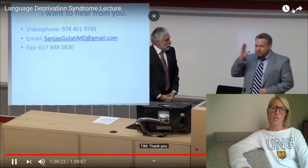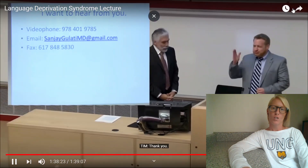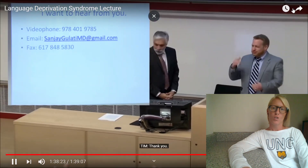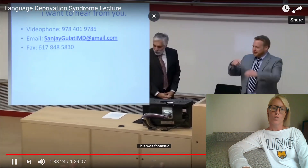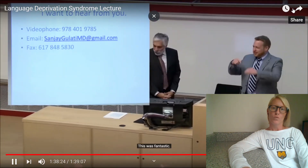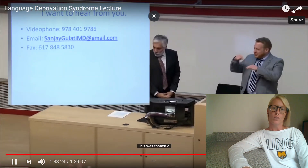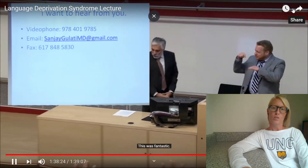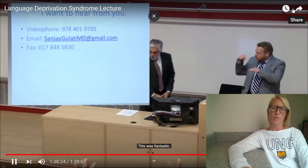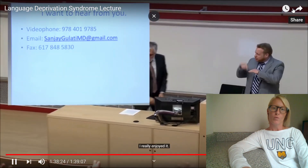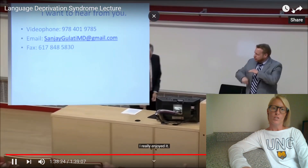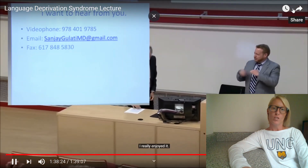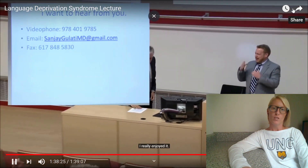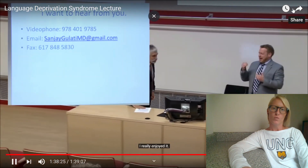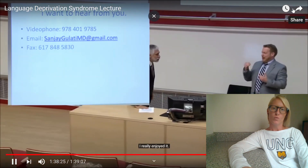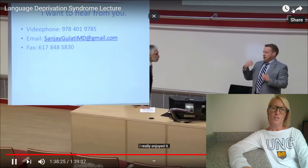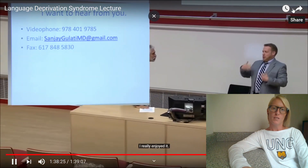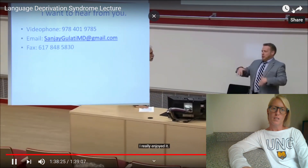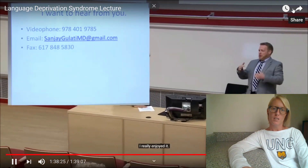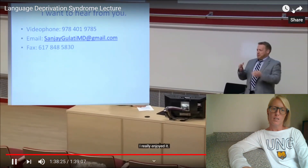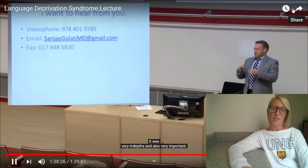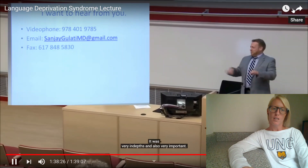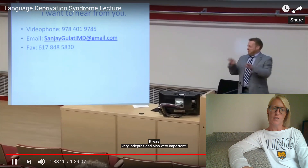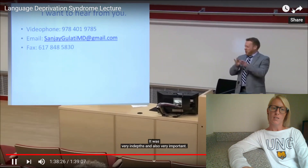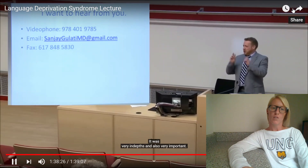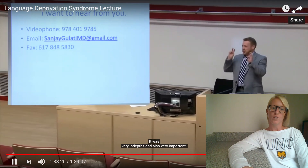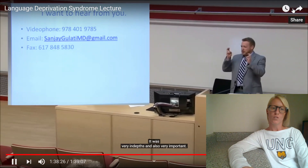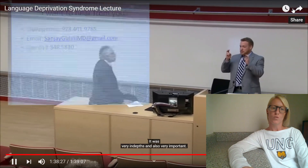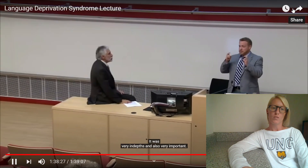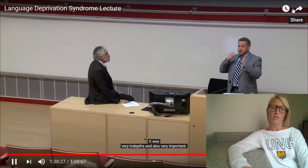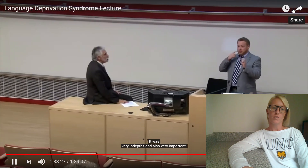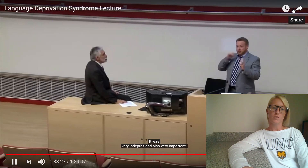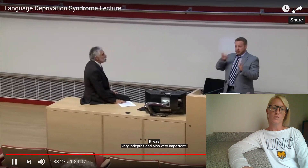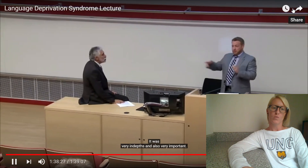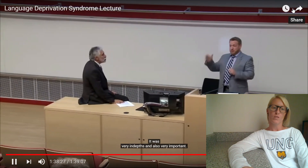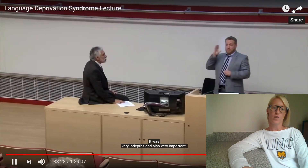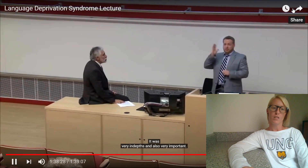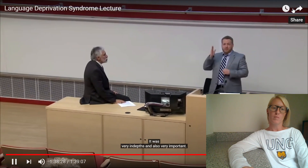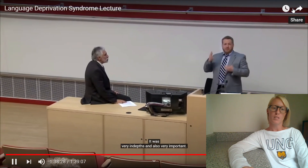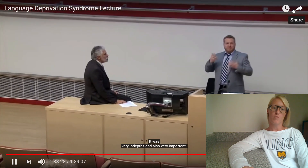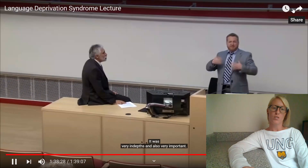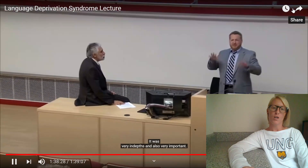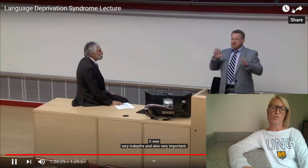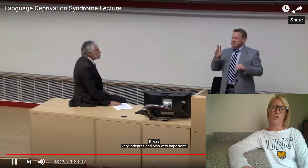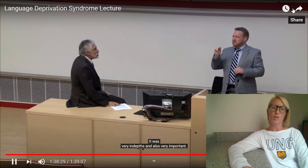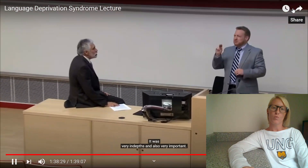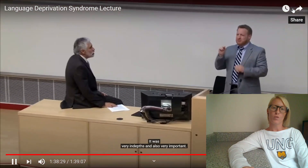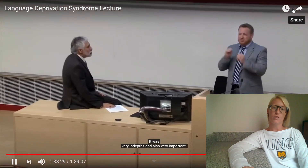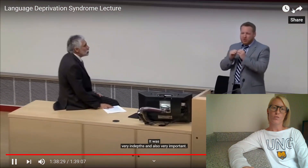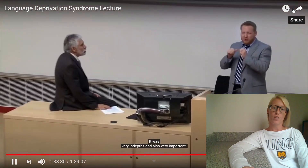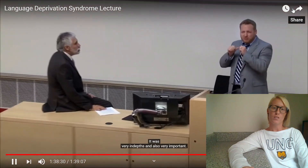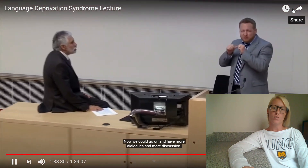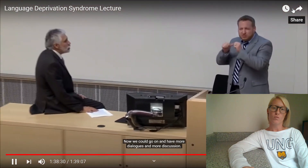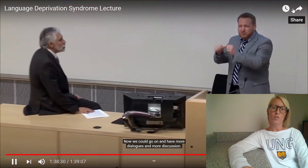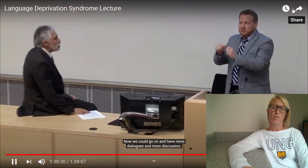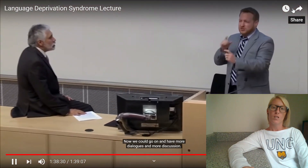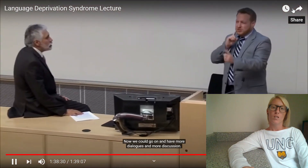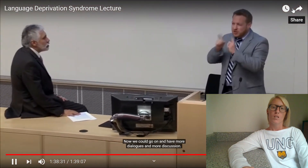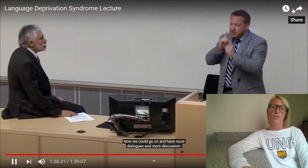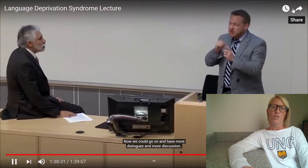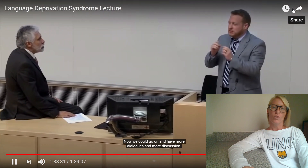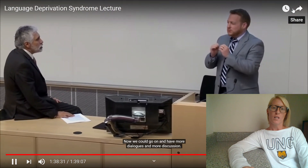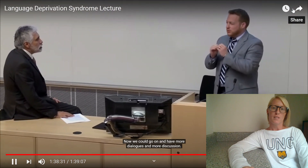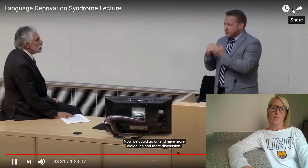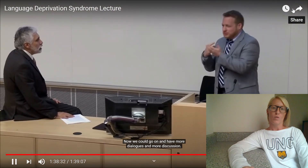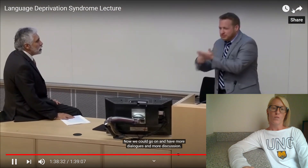you. This was fantastic. I really enjoyed it. It was very in-depth and also very important. And also very important for us. Now, we could